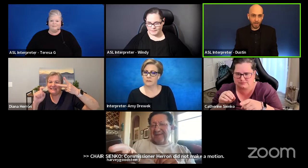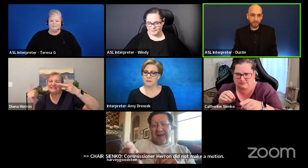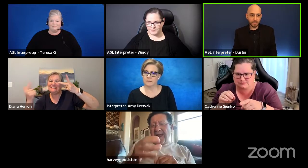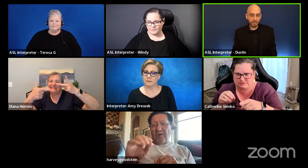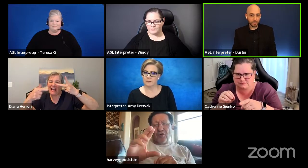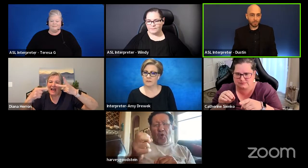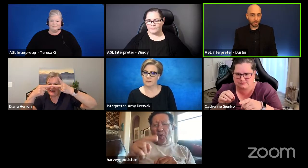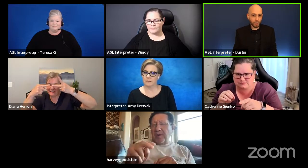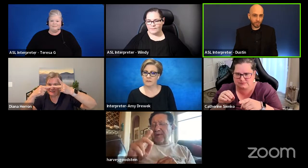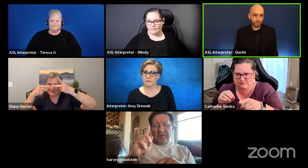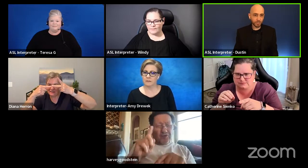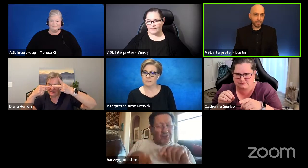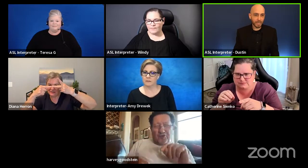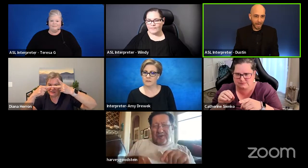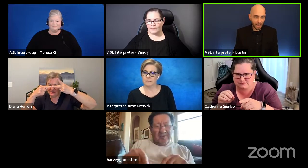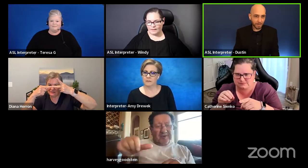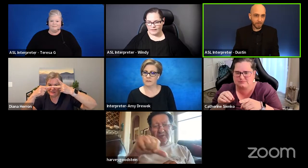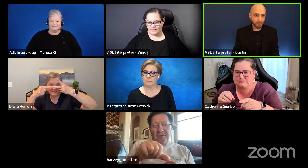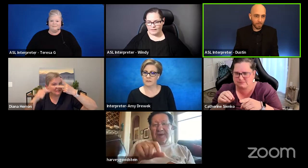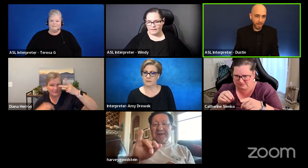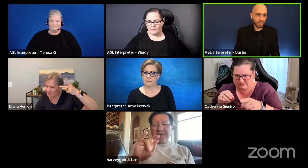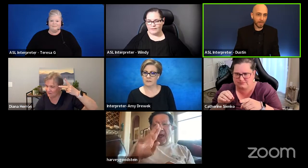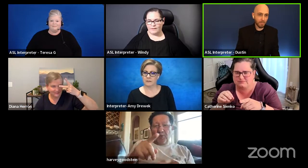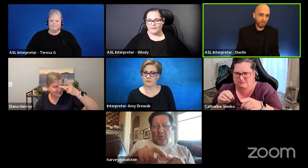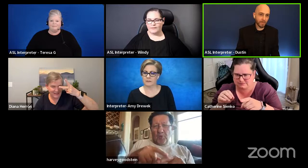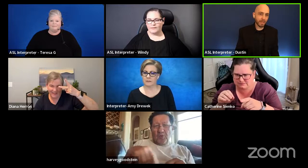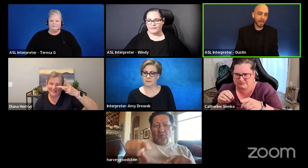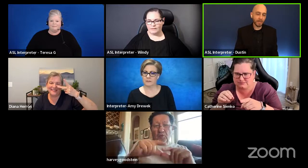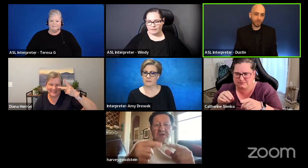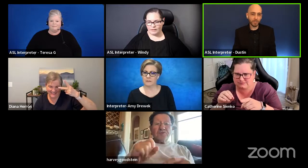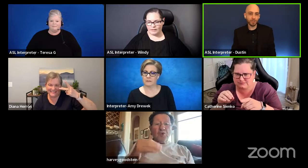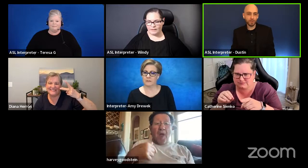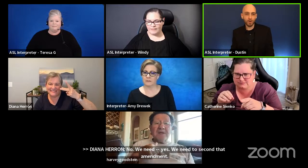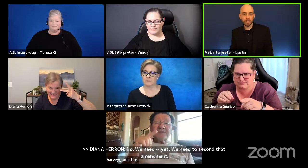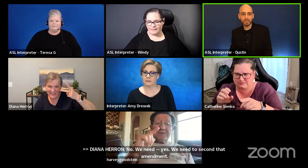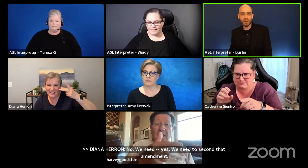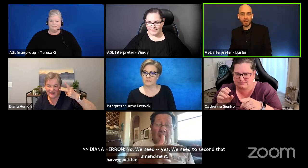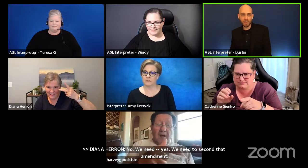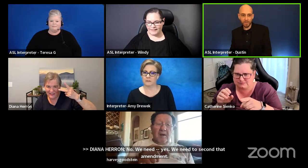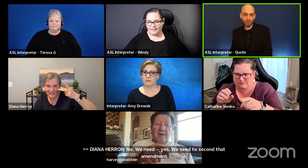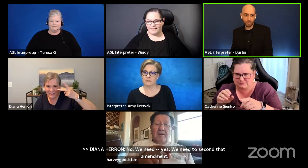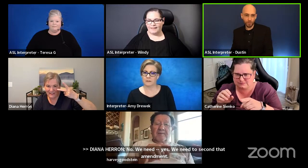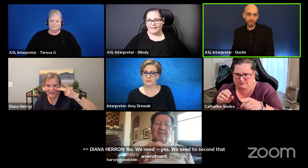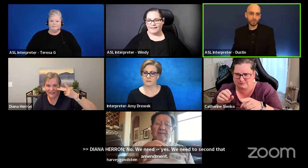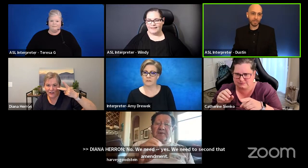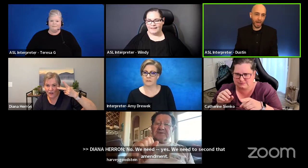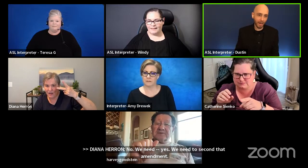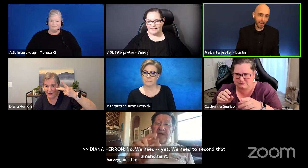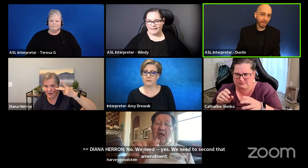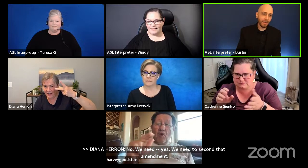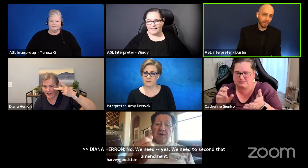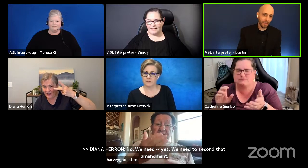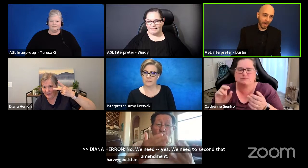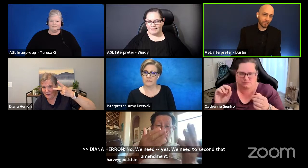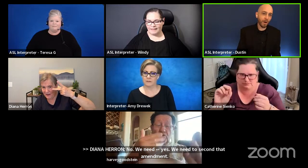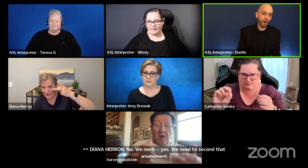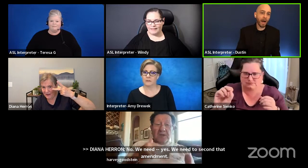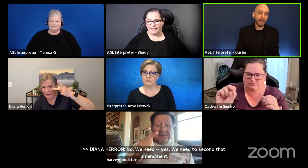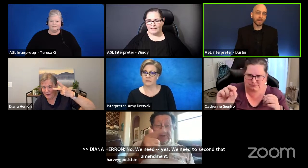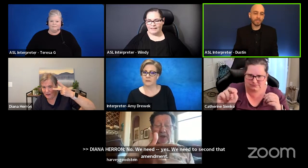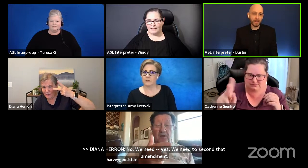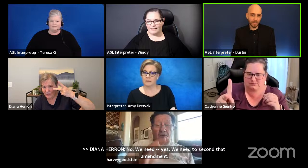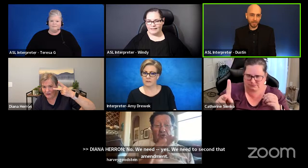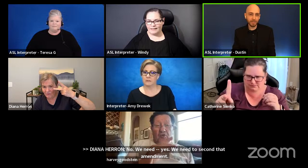Diana's right. Commissioner Bolmarsich can make an amendment, and Commissioner Cohen does not have the authority to deny that.